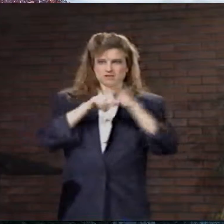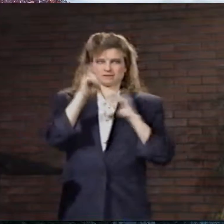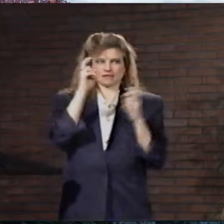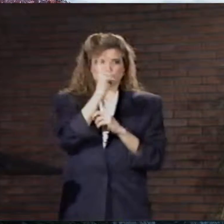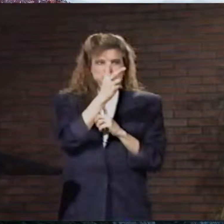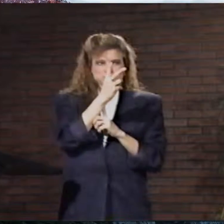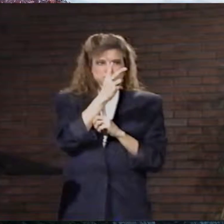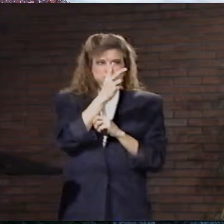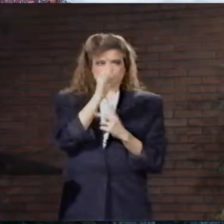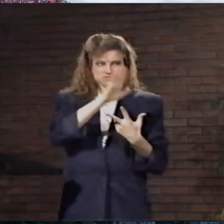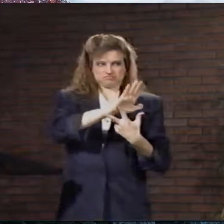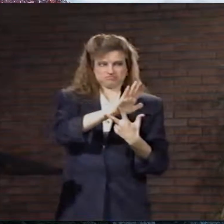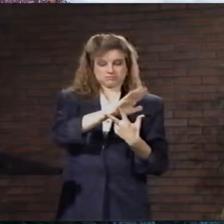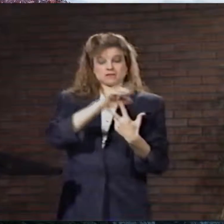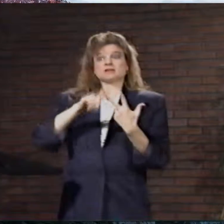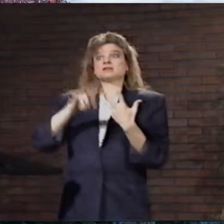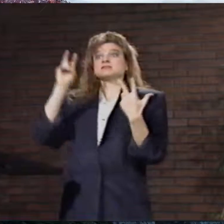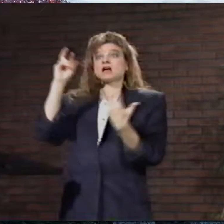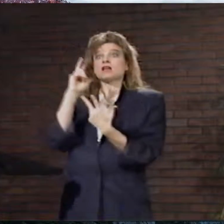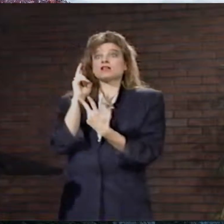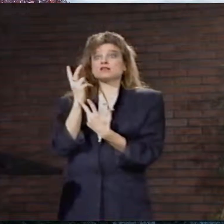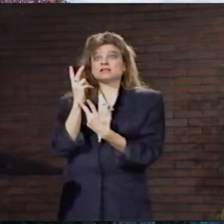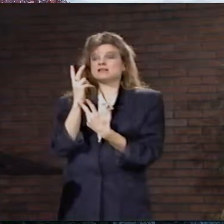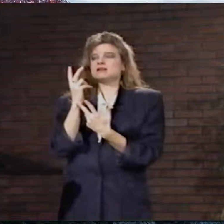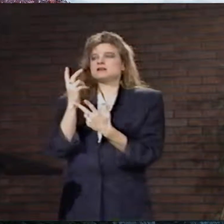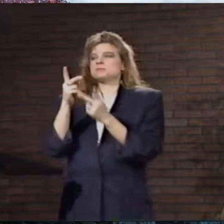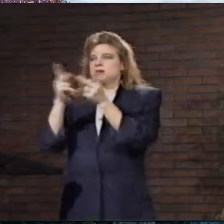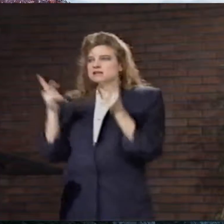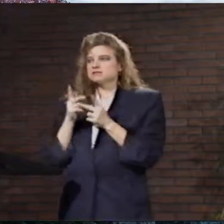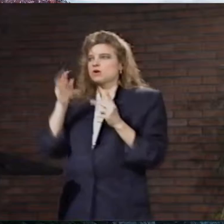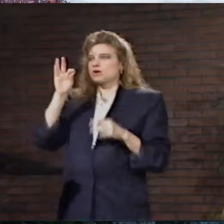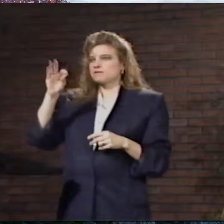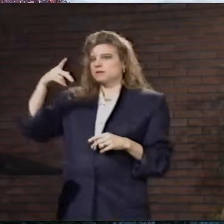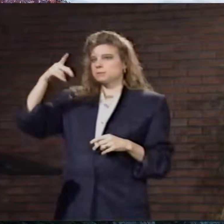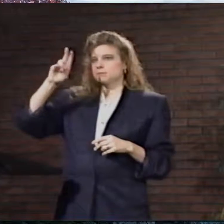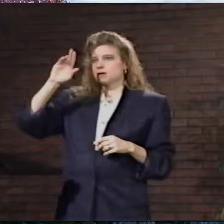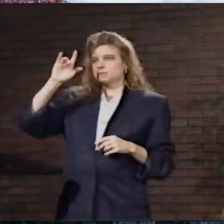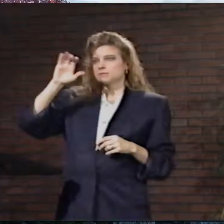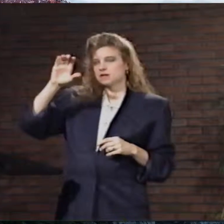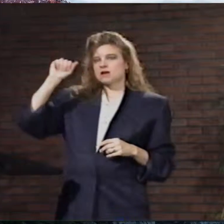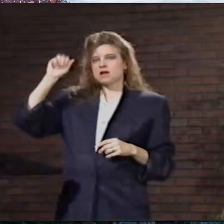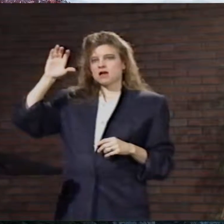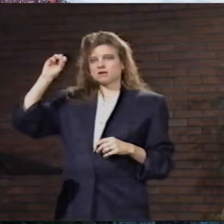There are various programs that benefit you.